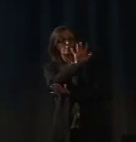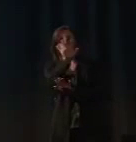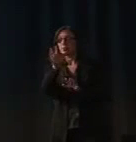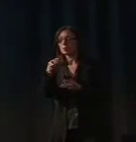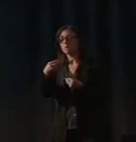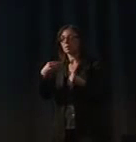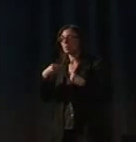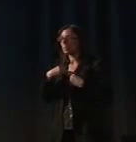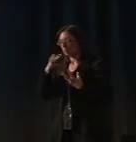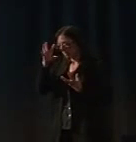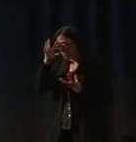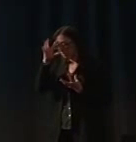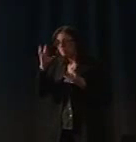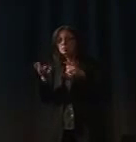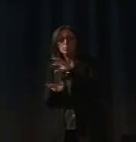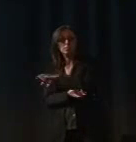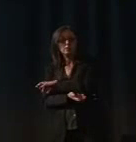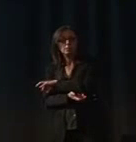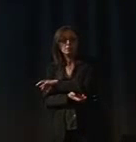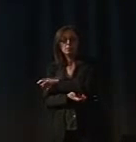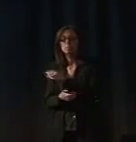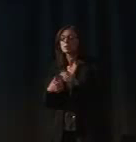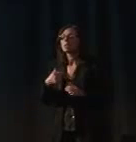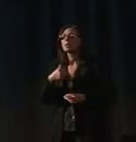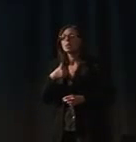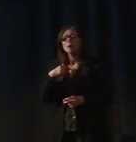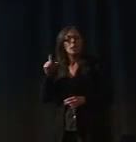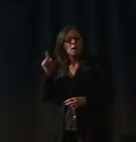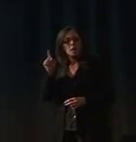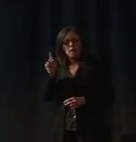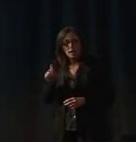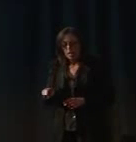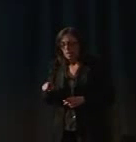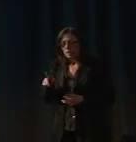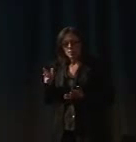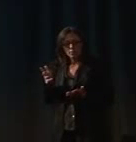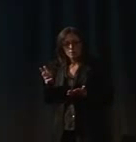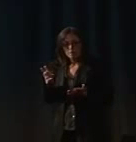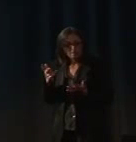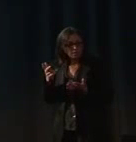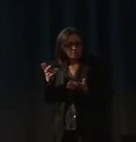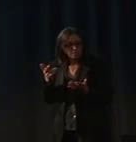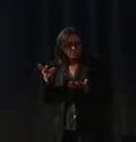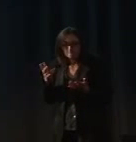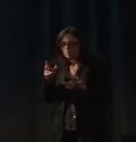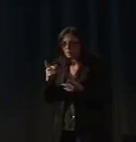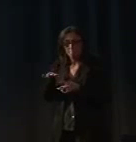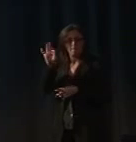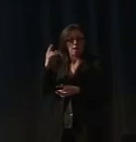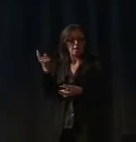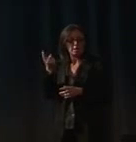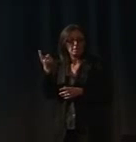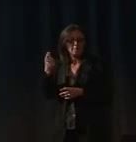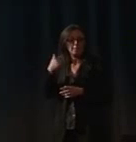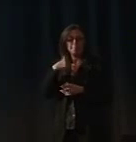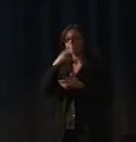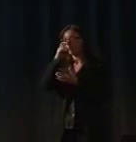It made me get into mathematics and physics. So Einstein became my